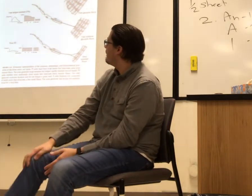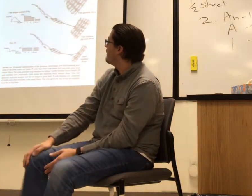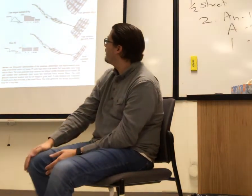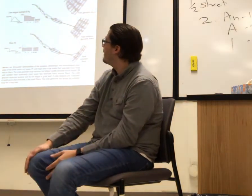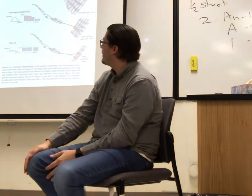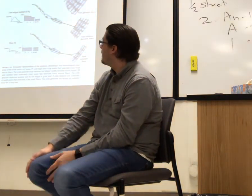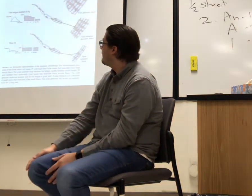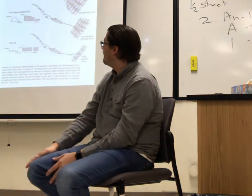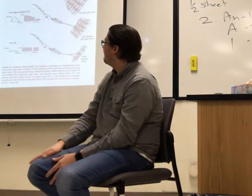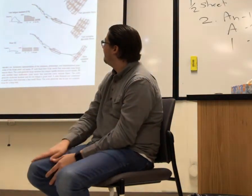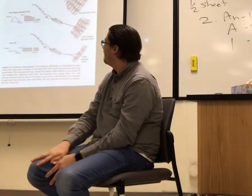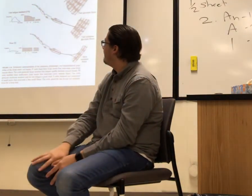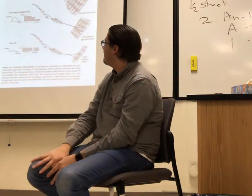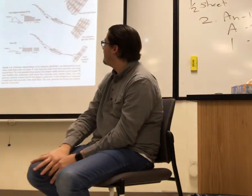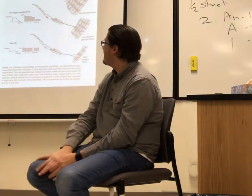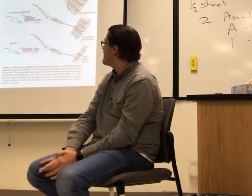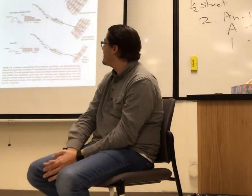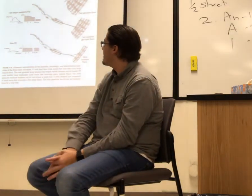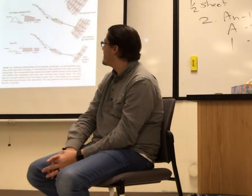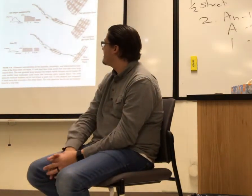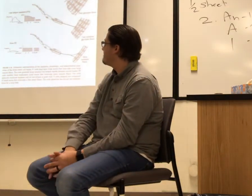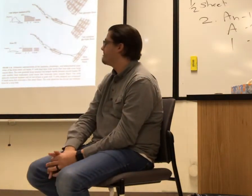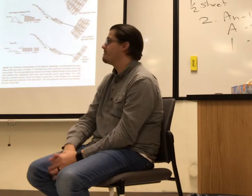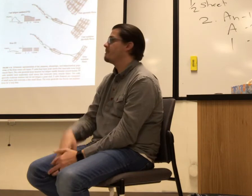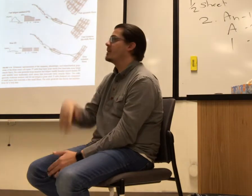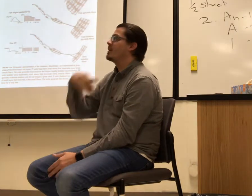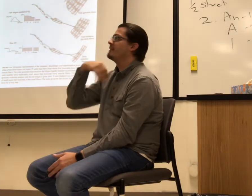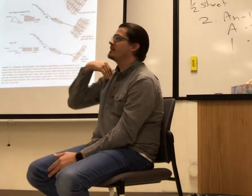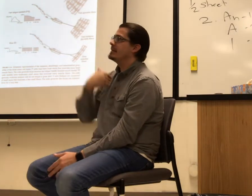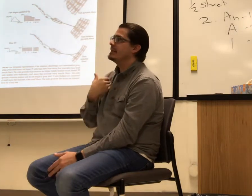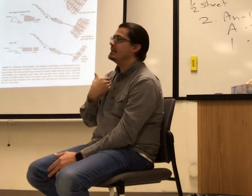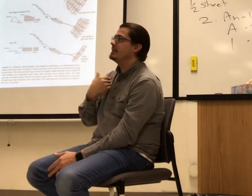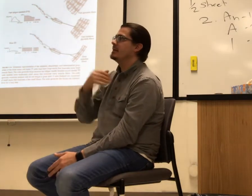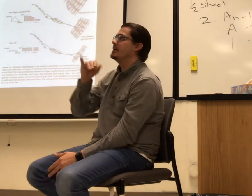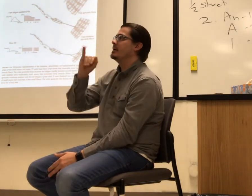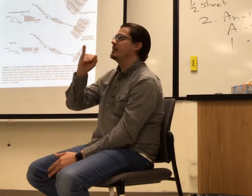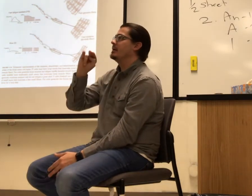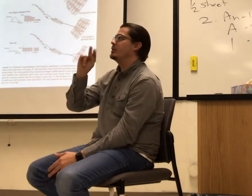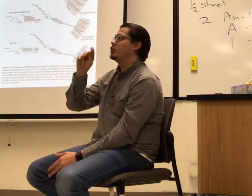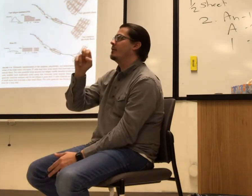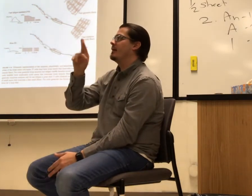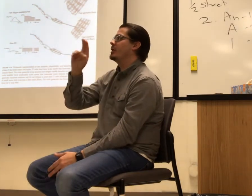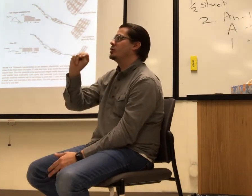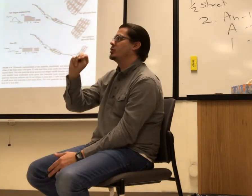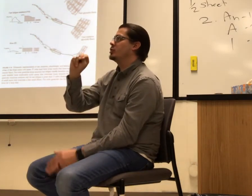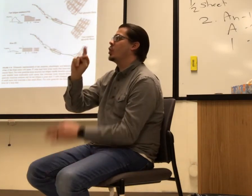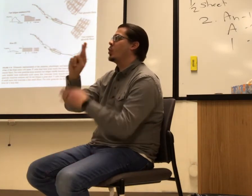Fatigue, comment on that. Innervation ratio.